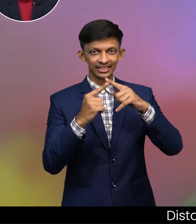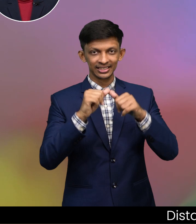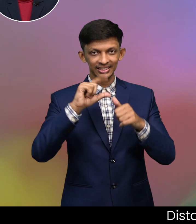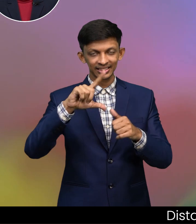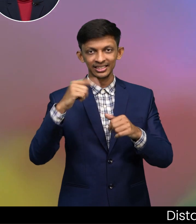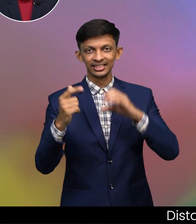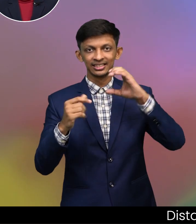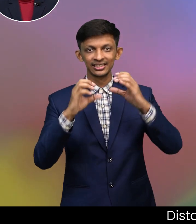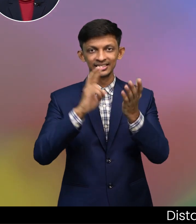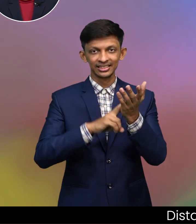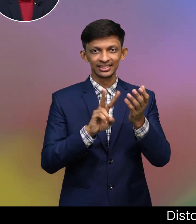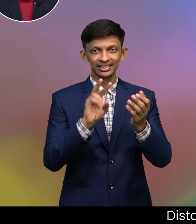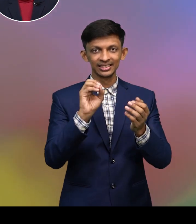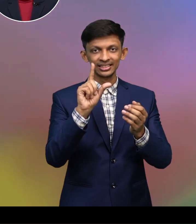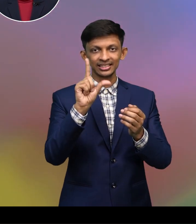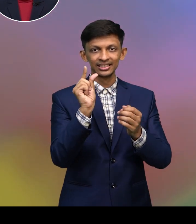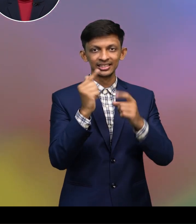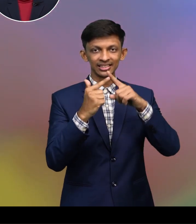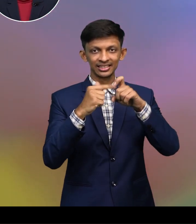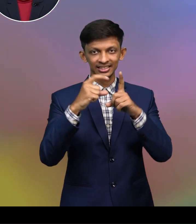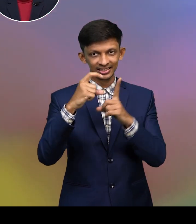efferent arteriole,